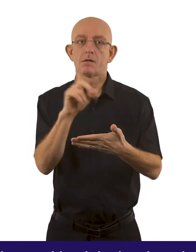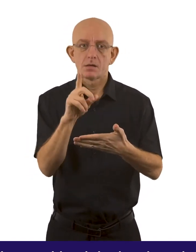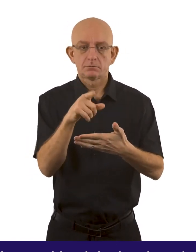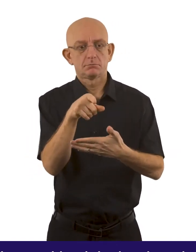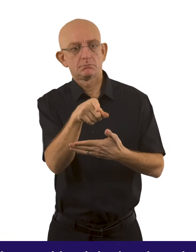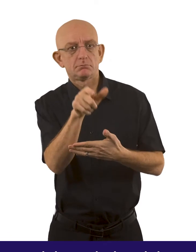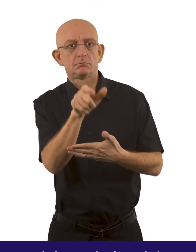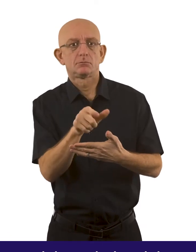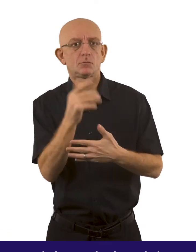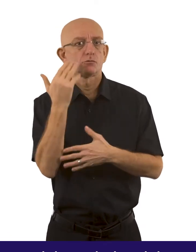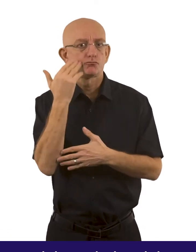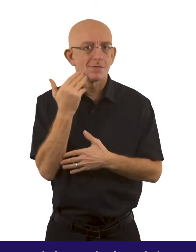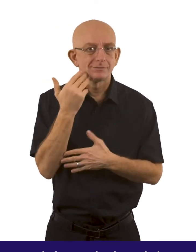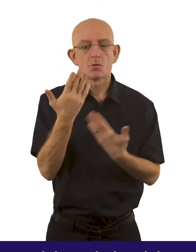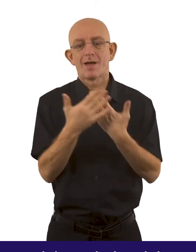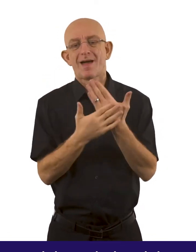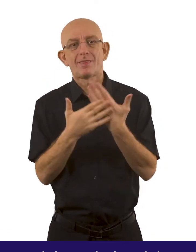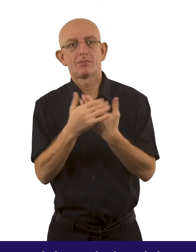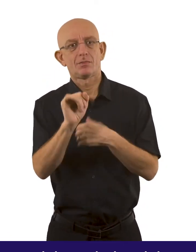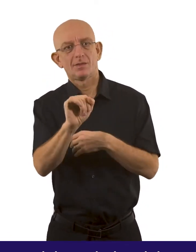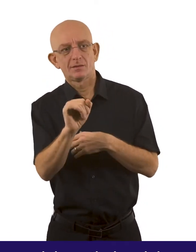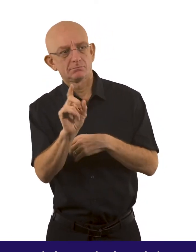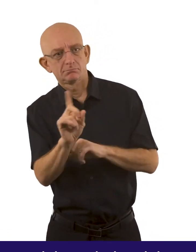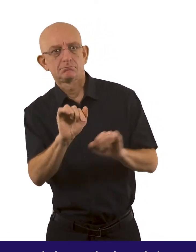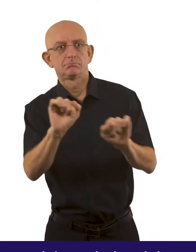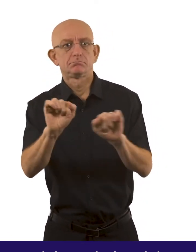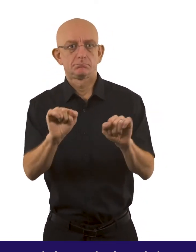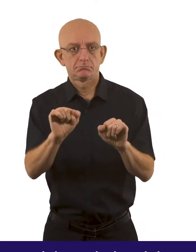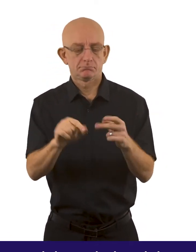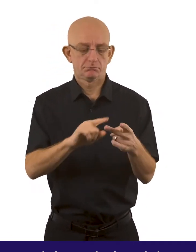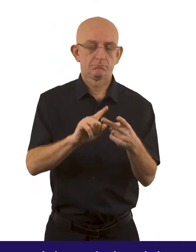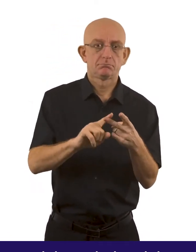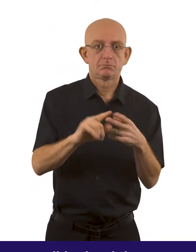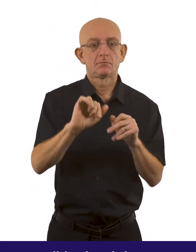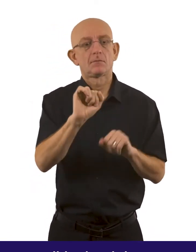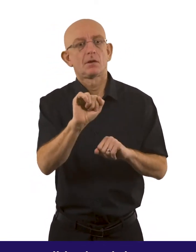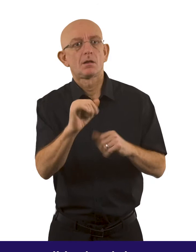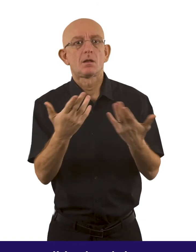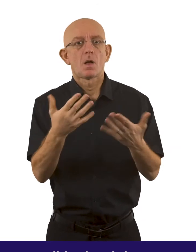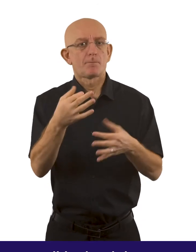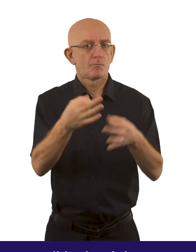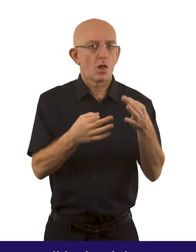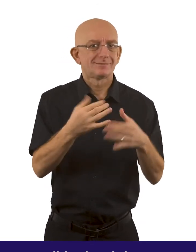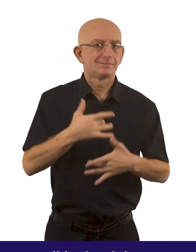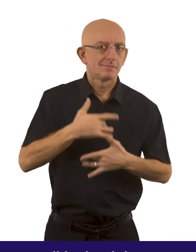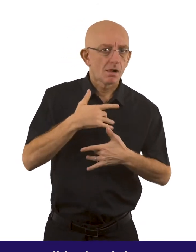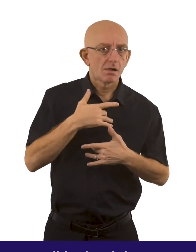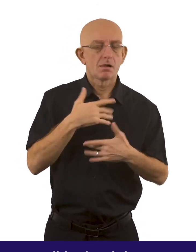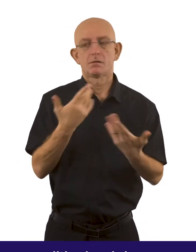racial or ethnic origin, political opinions,